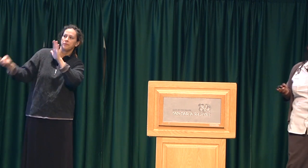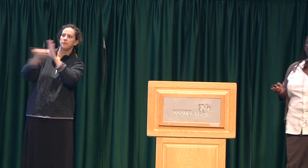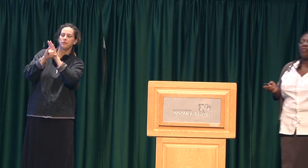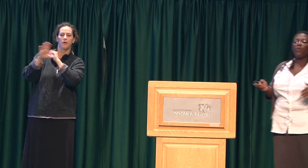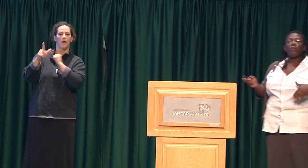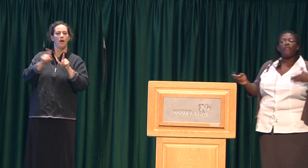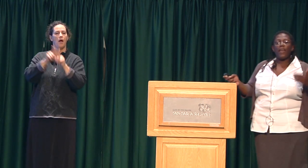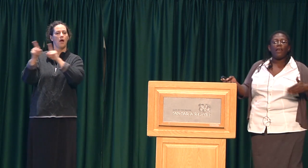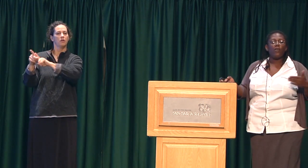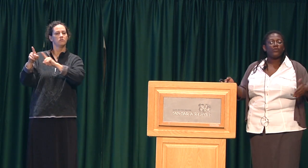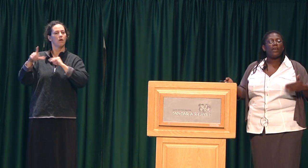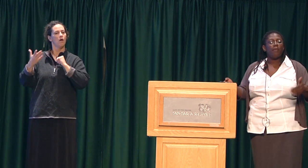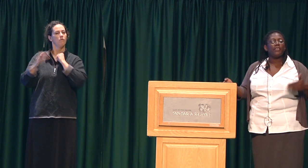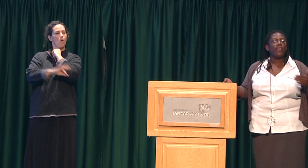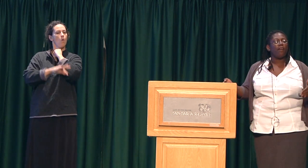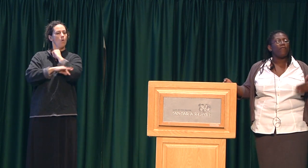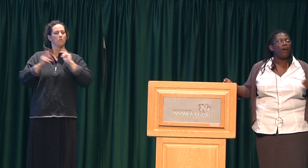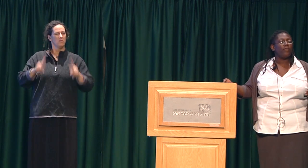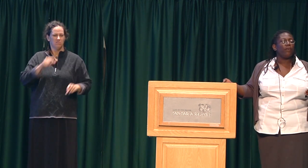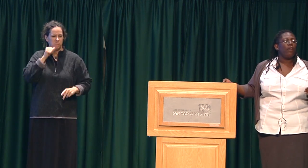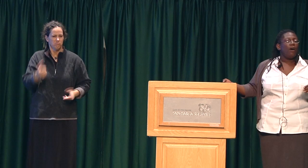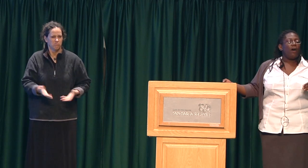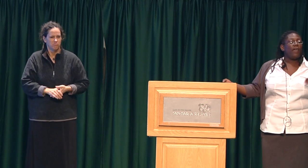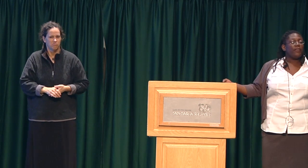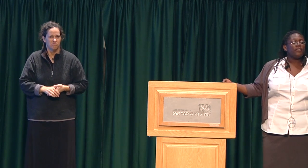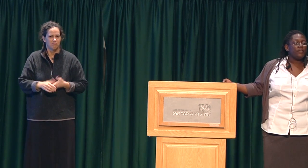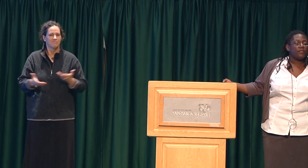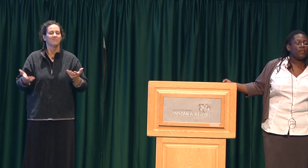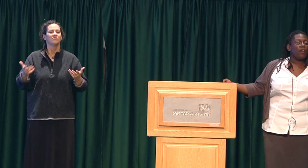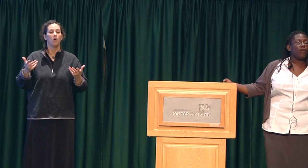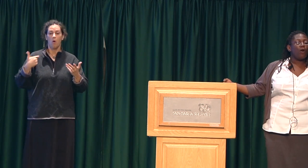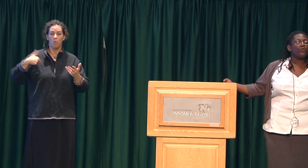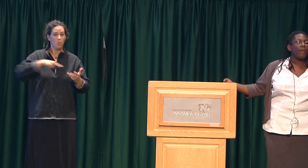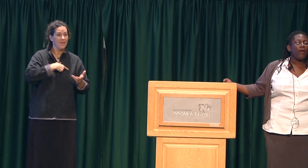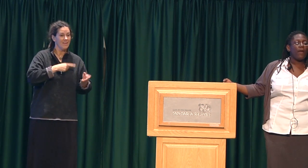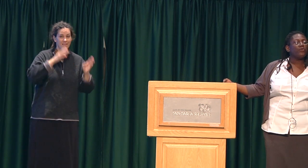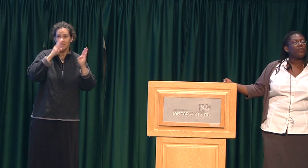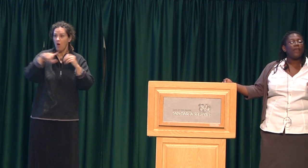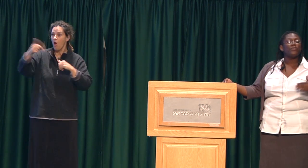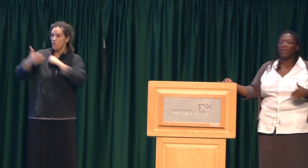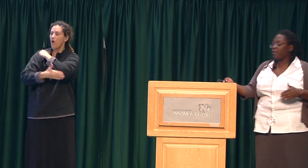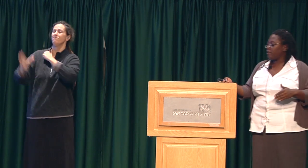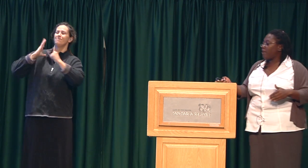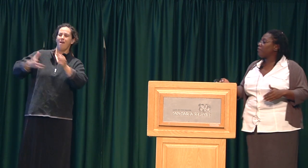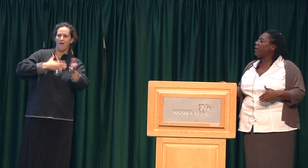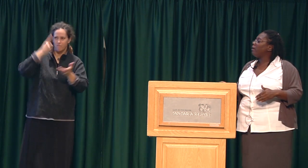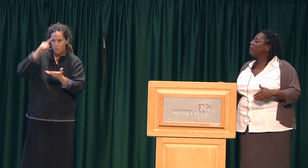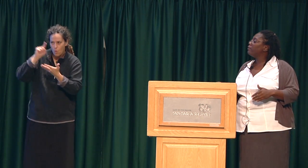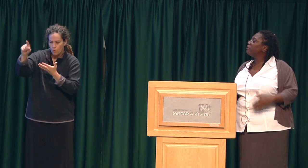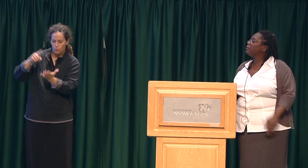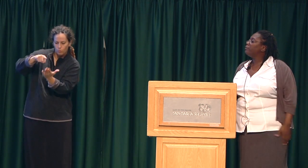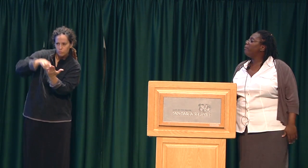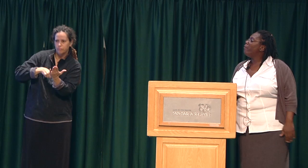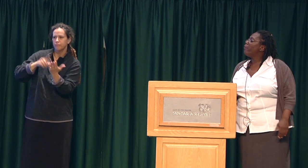disconnect. Although we're providing culturally competent care for other ethnicities and other cultural backgrounds, we're not doing it in the deaf arena.